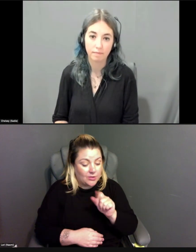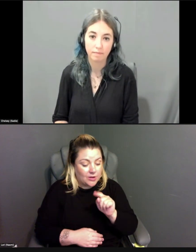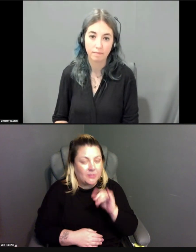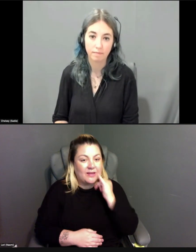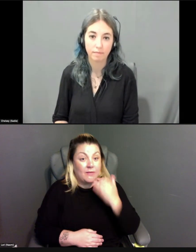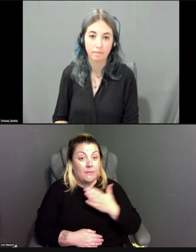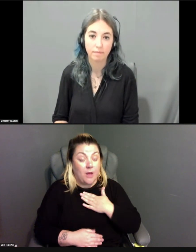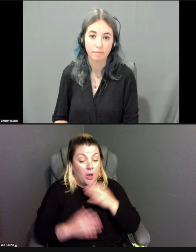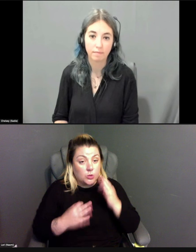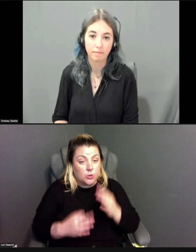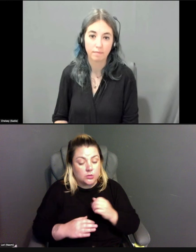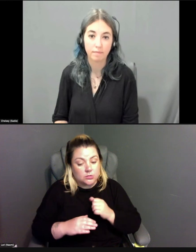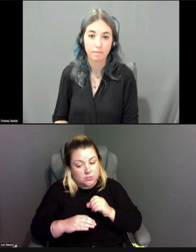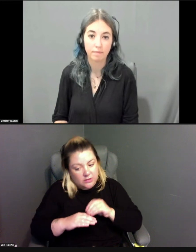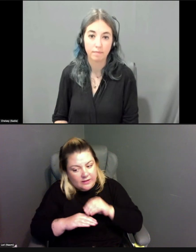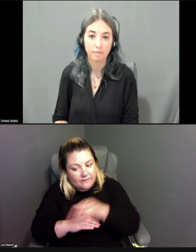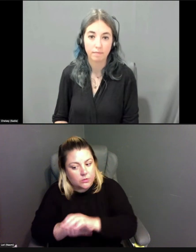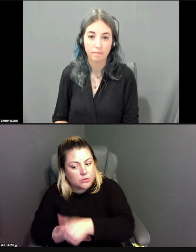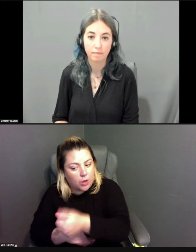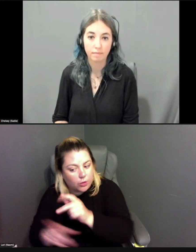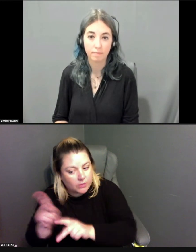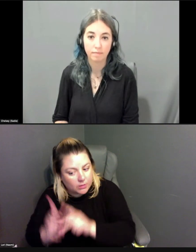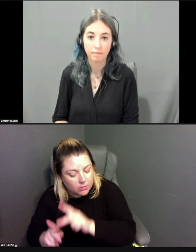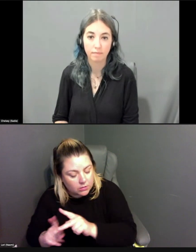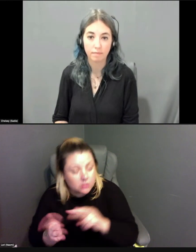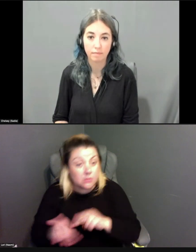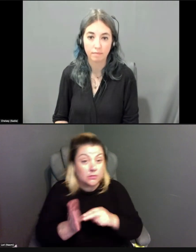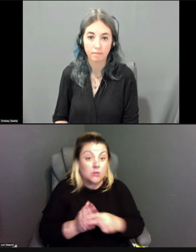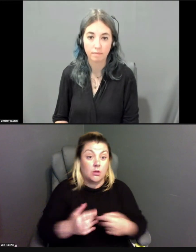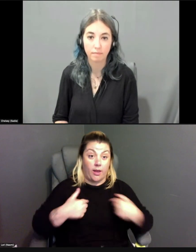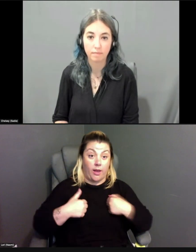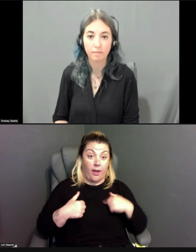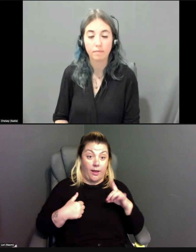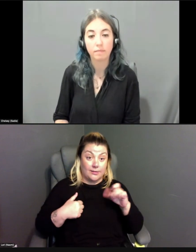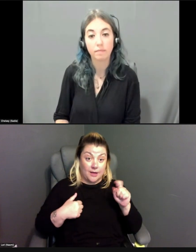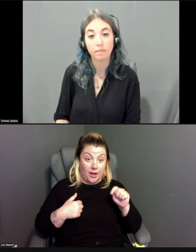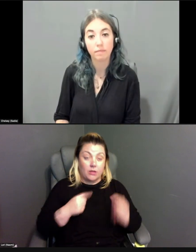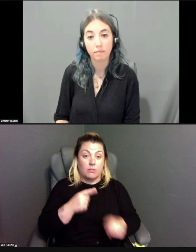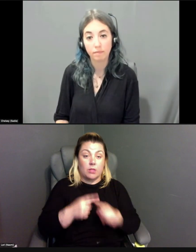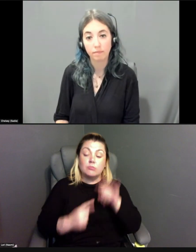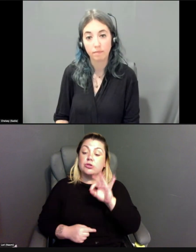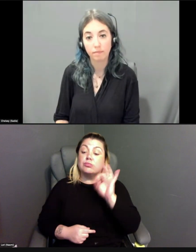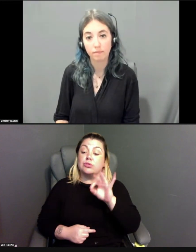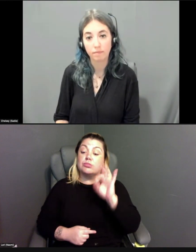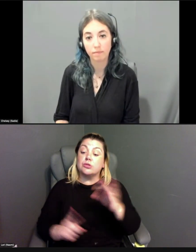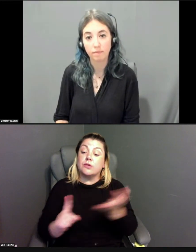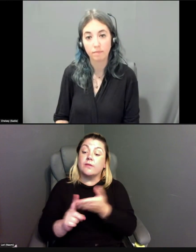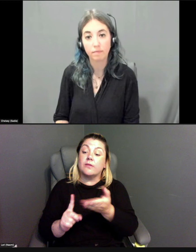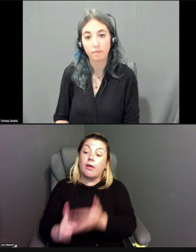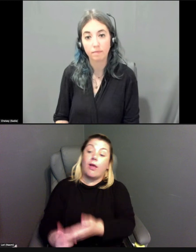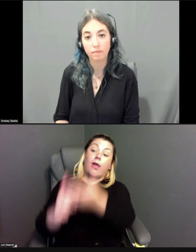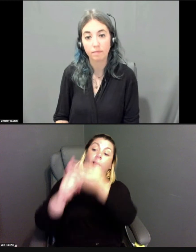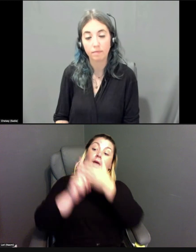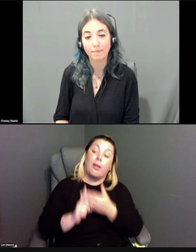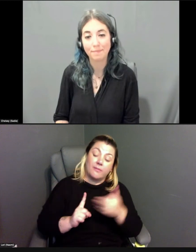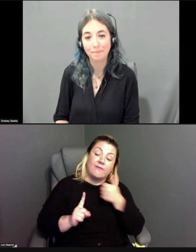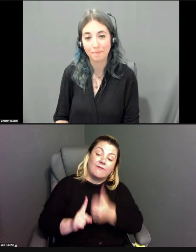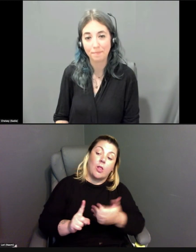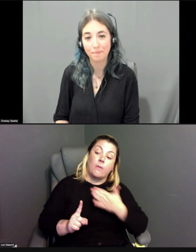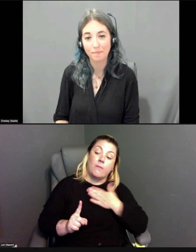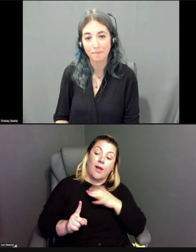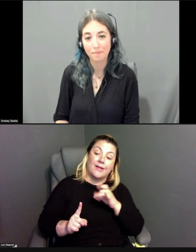diet and talking to other people about your diet, or worse, trying to convince other people to do your